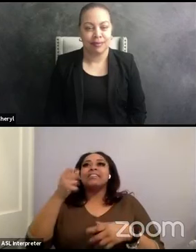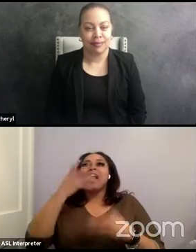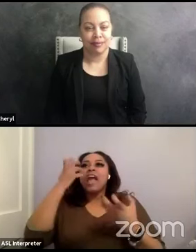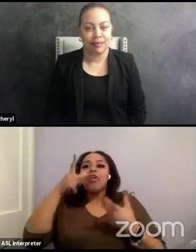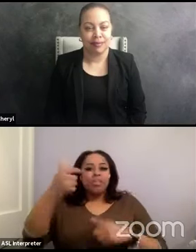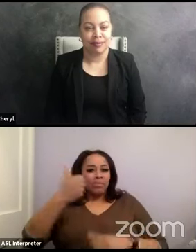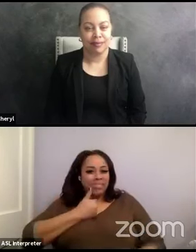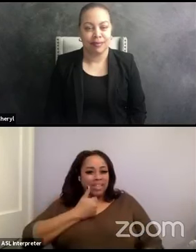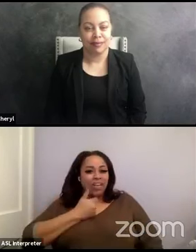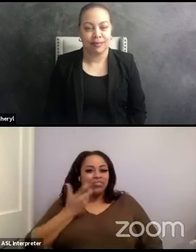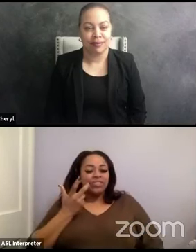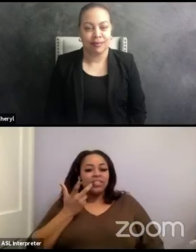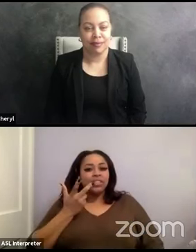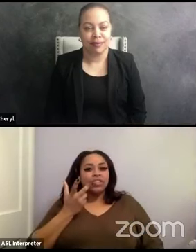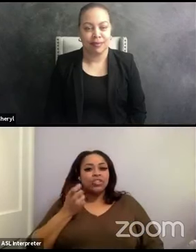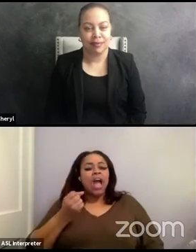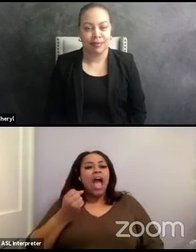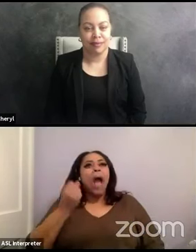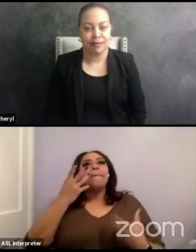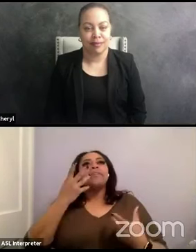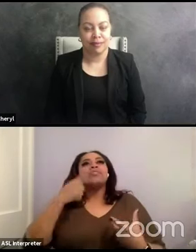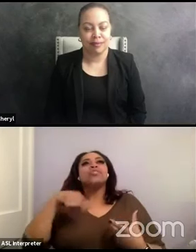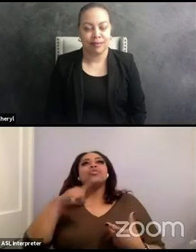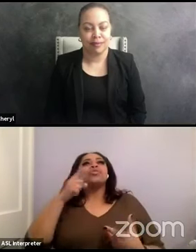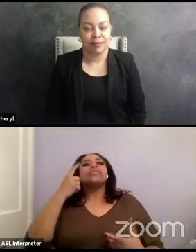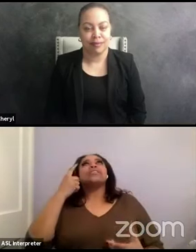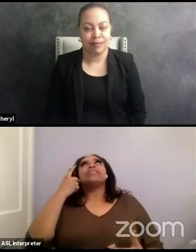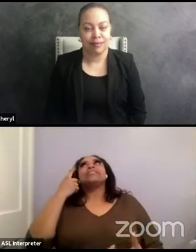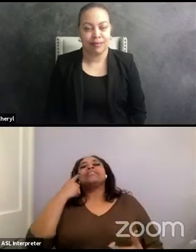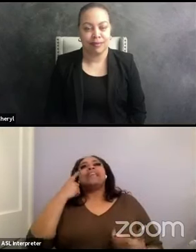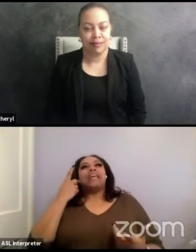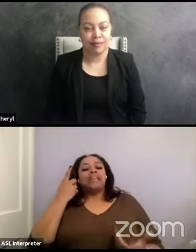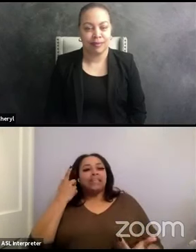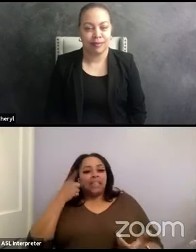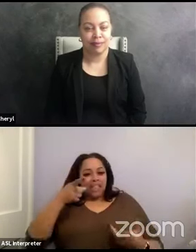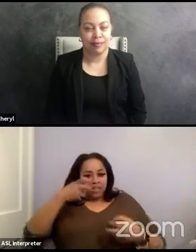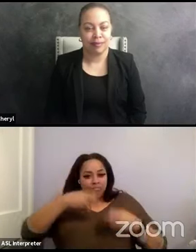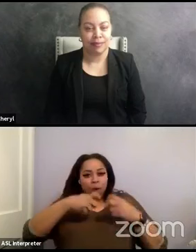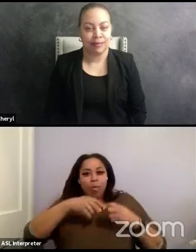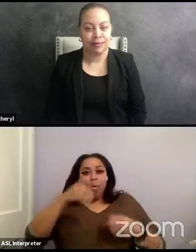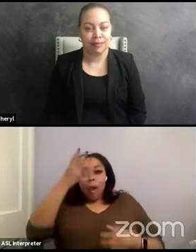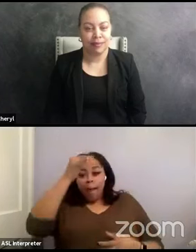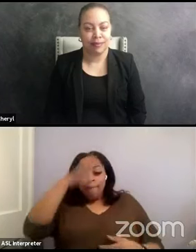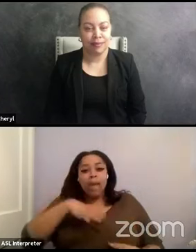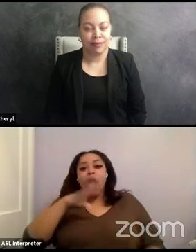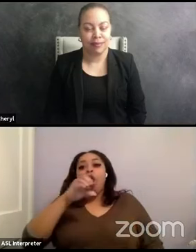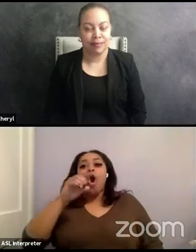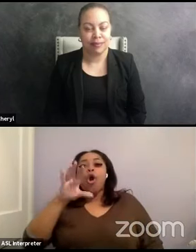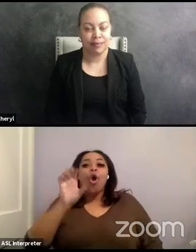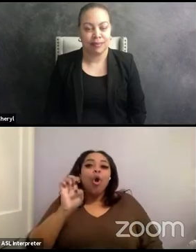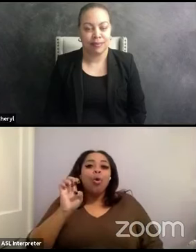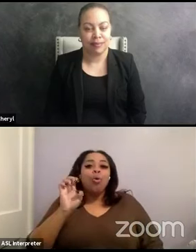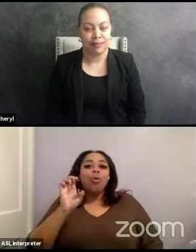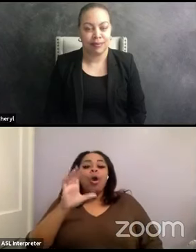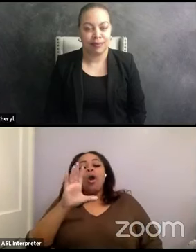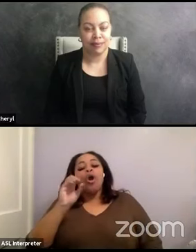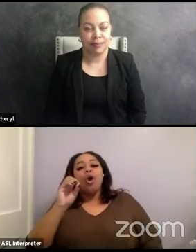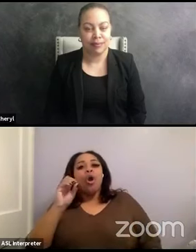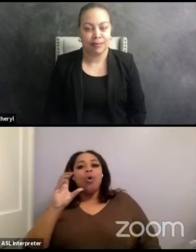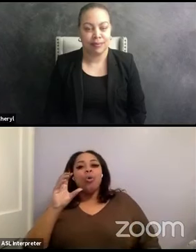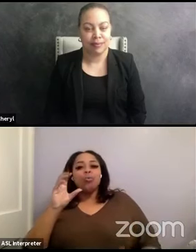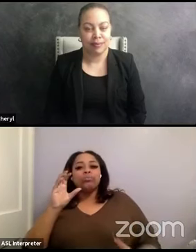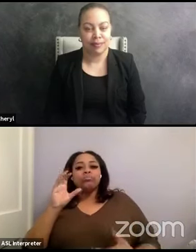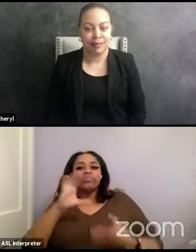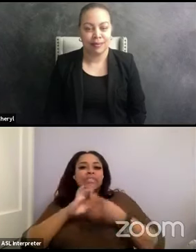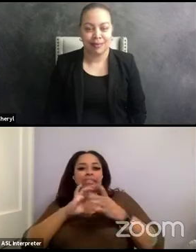themselves. So, how much of a factor you think that this problems with white male co-conspirators? And I'm setting